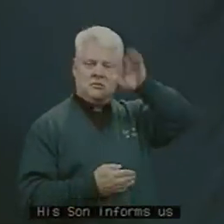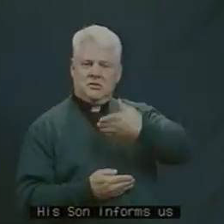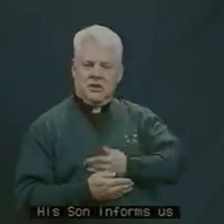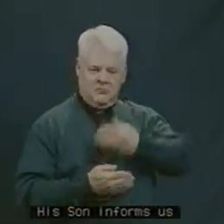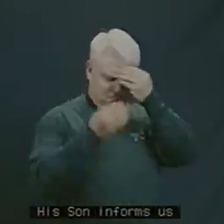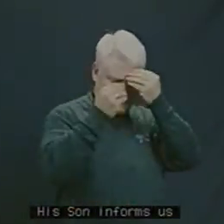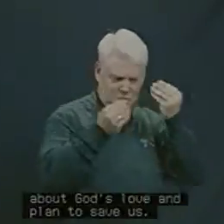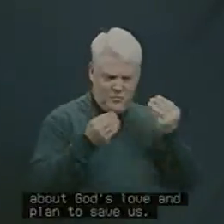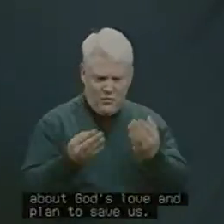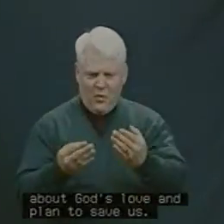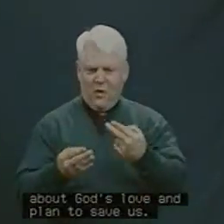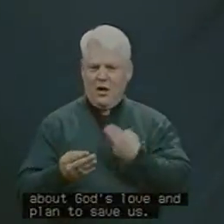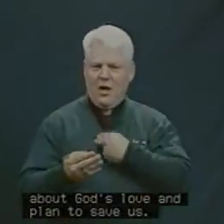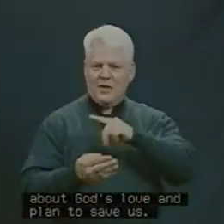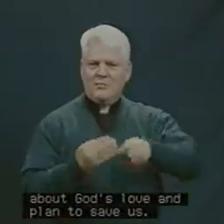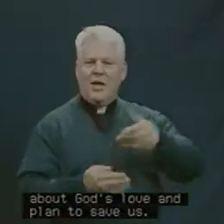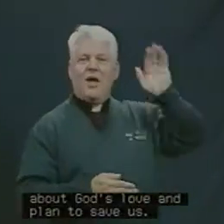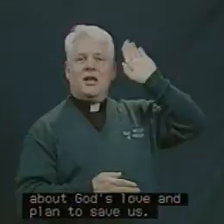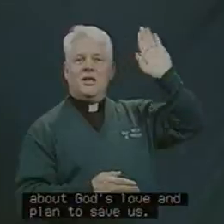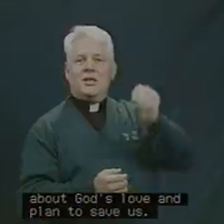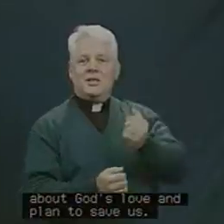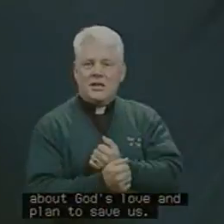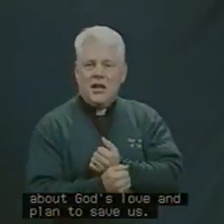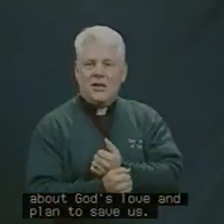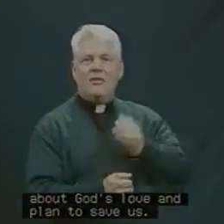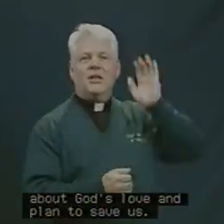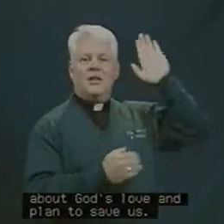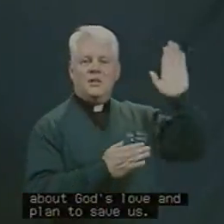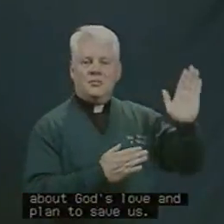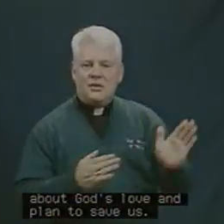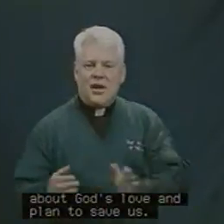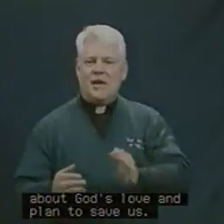His Son informs us about God's love and plan to save us.